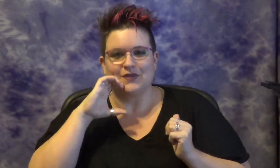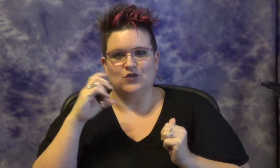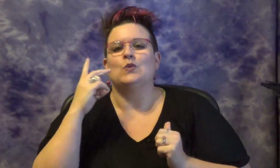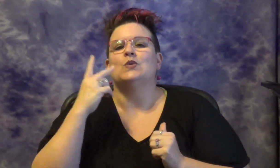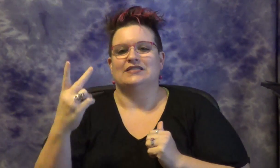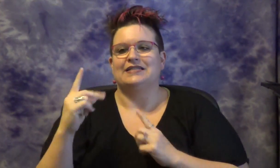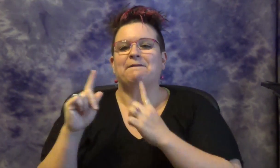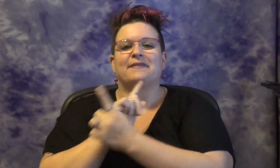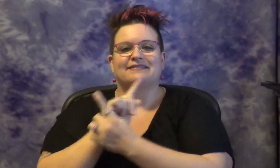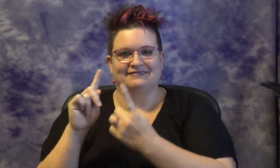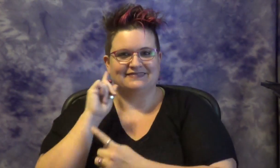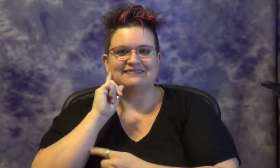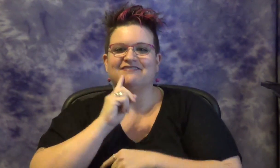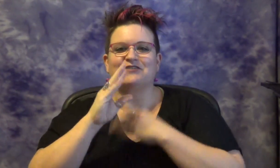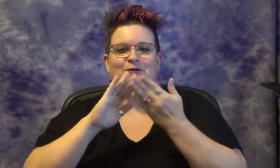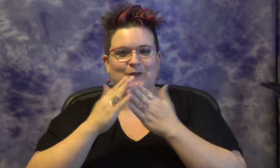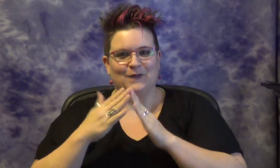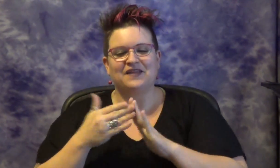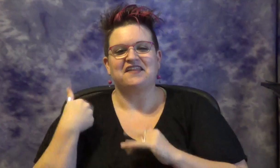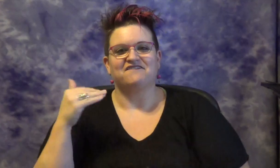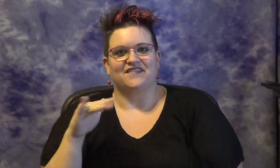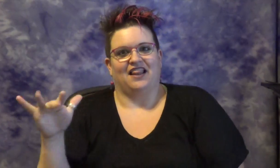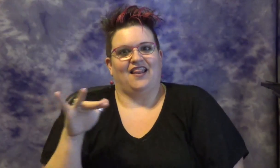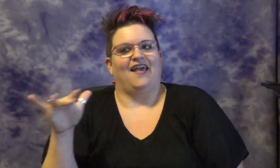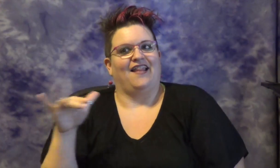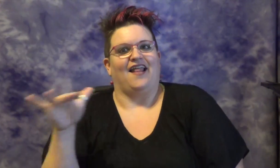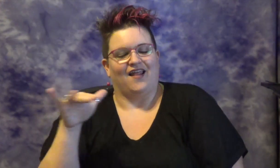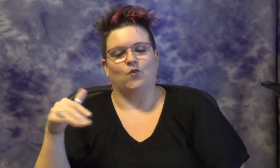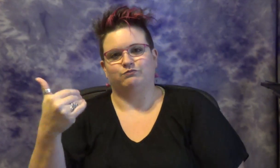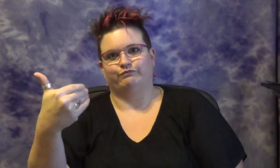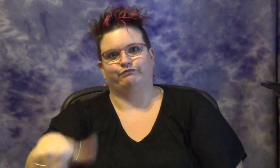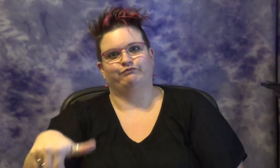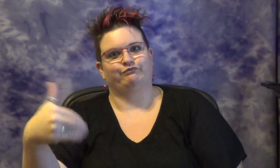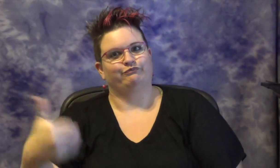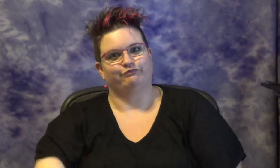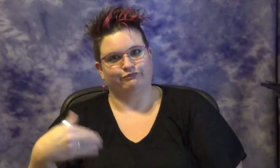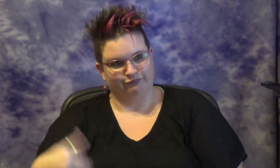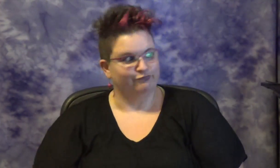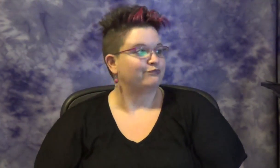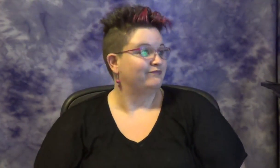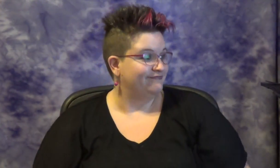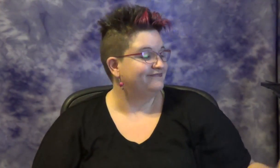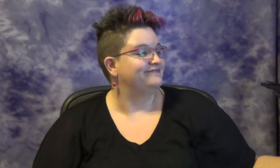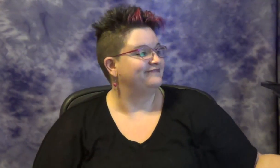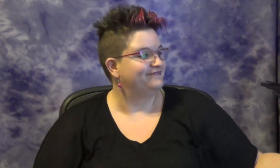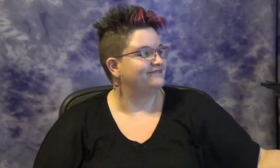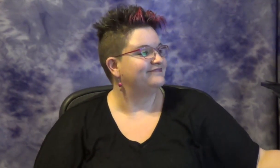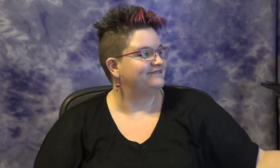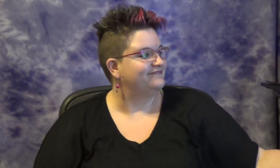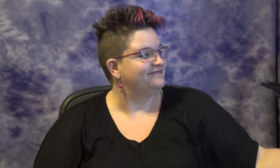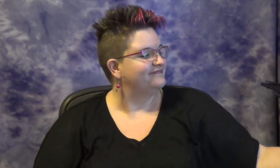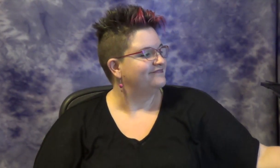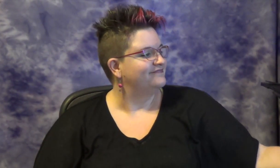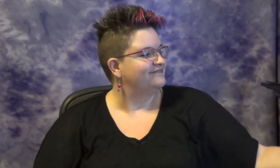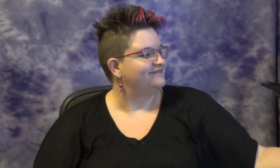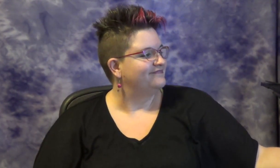Rochester method deaf people, especially in the senior citizen world. They definitely use that, and it's quite